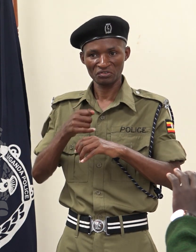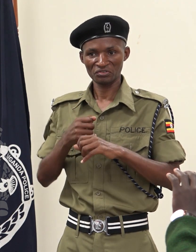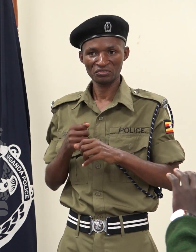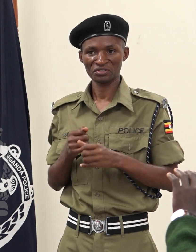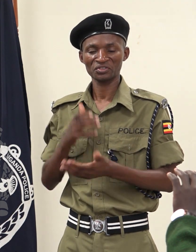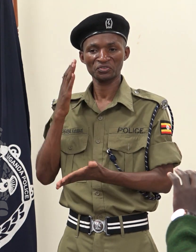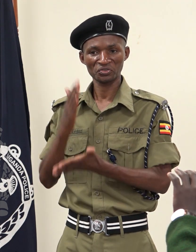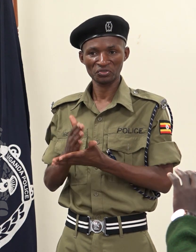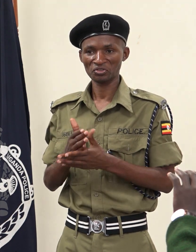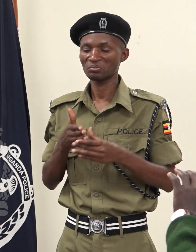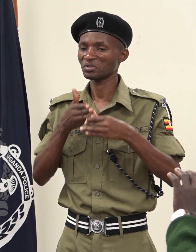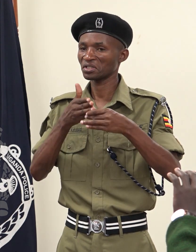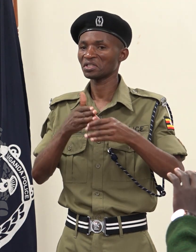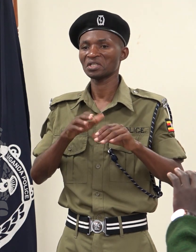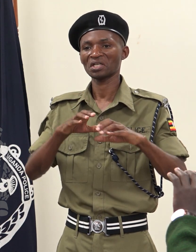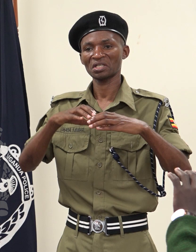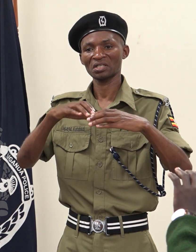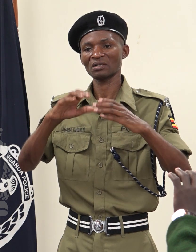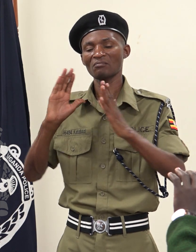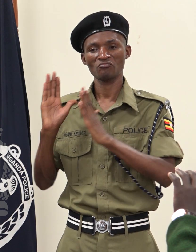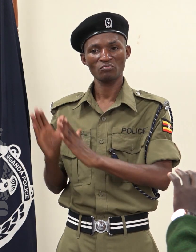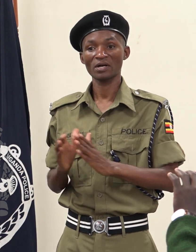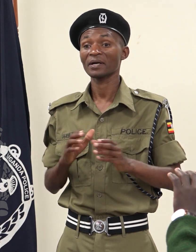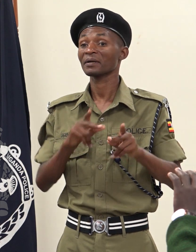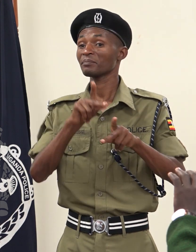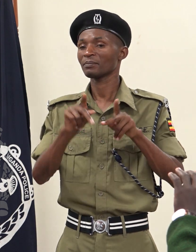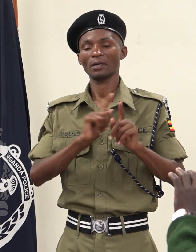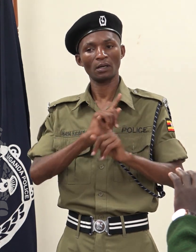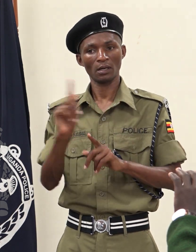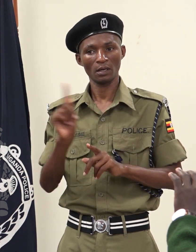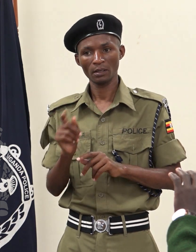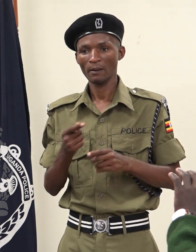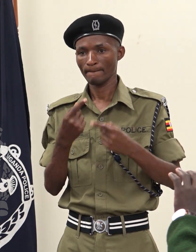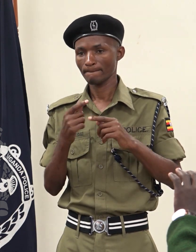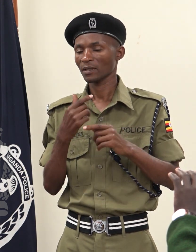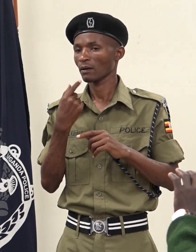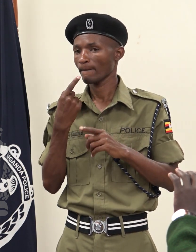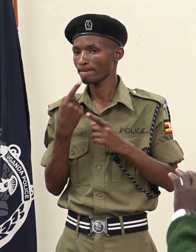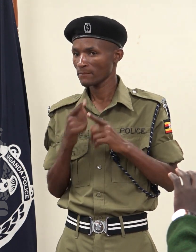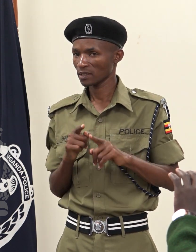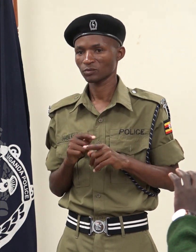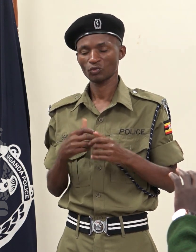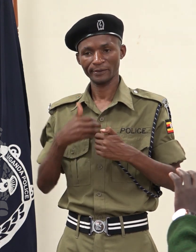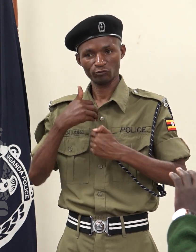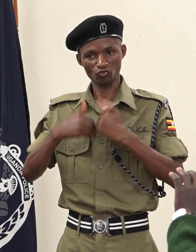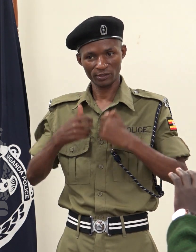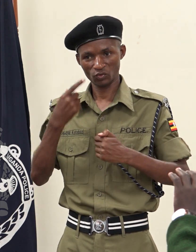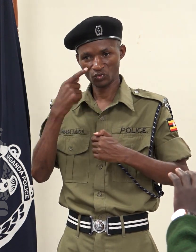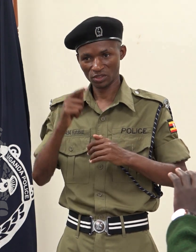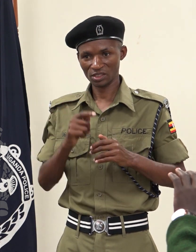but we need to see the NUP leadership